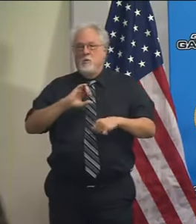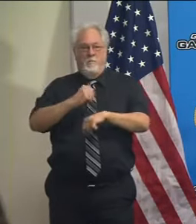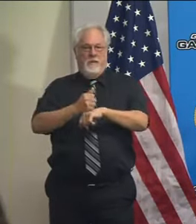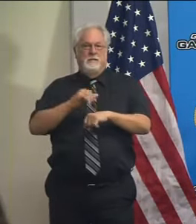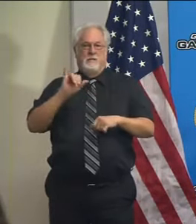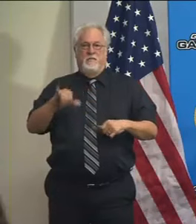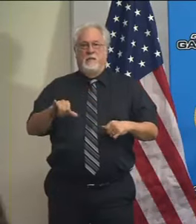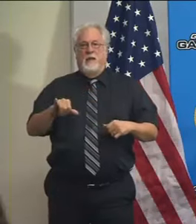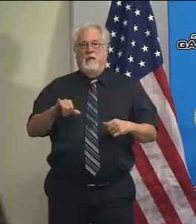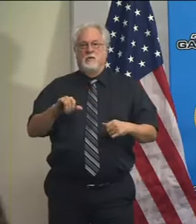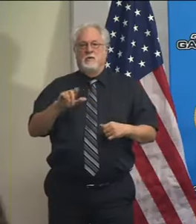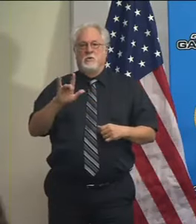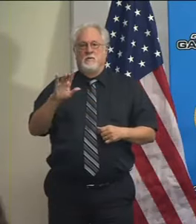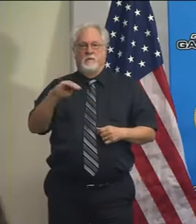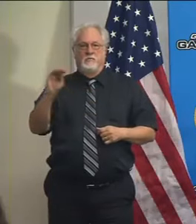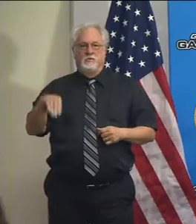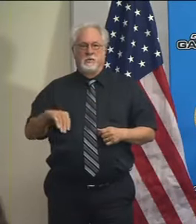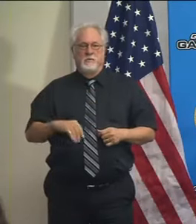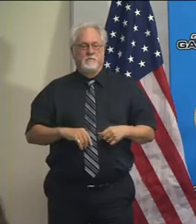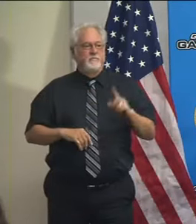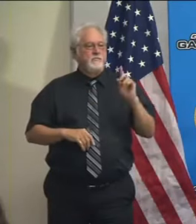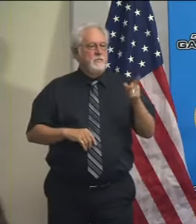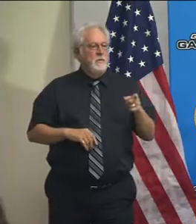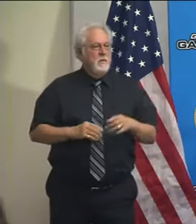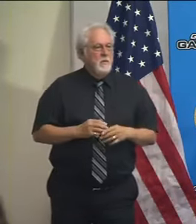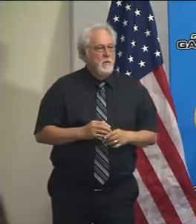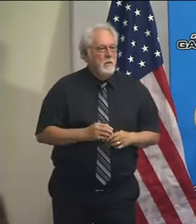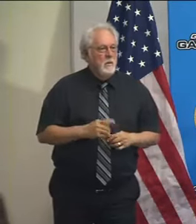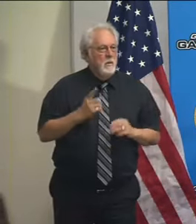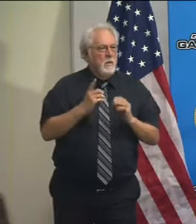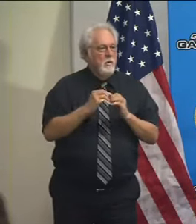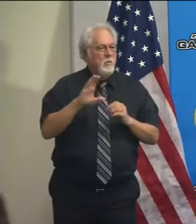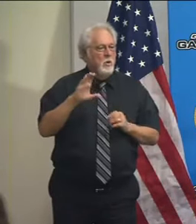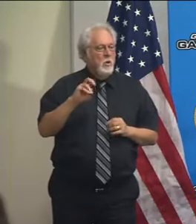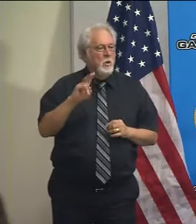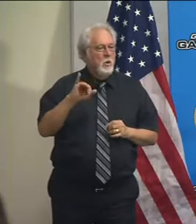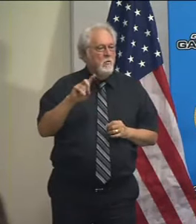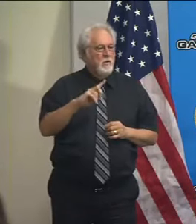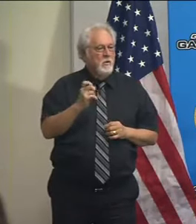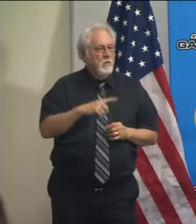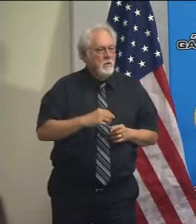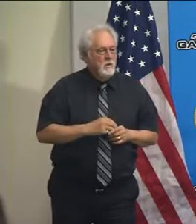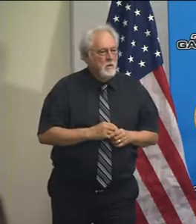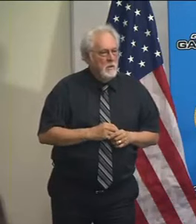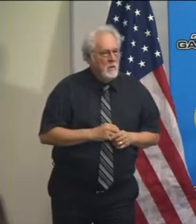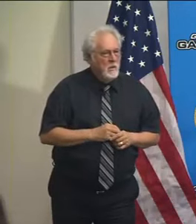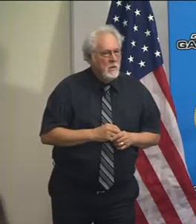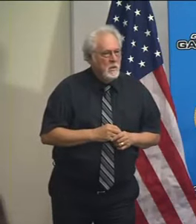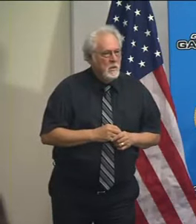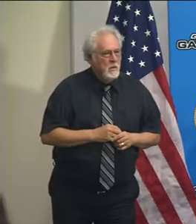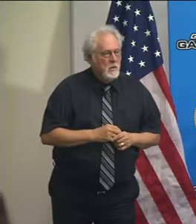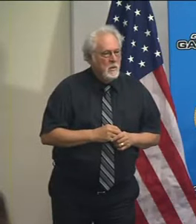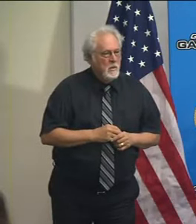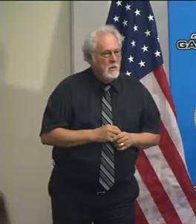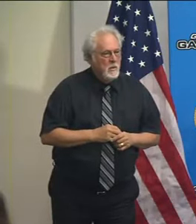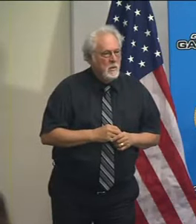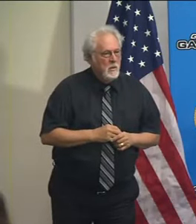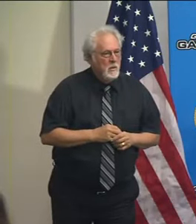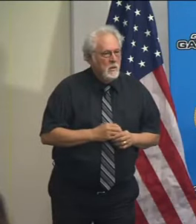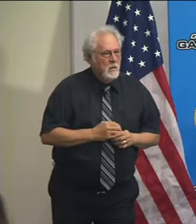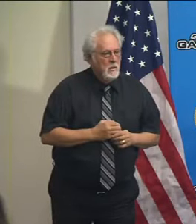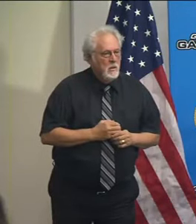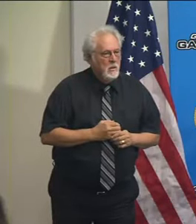that 25%. Yes, sir. One more question, Governor. Sure. In the early going of this